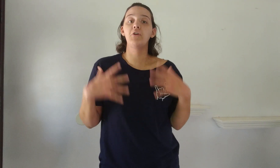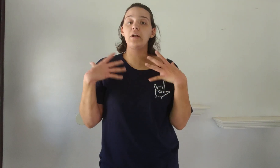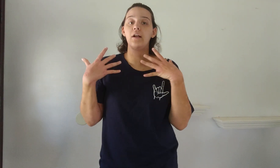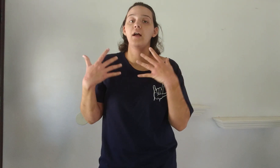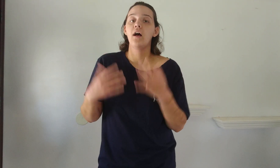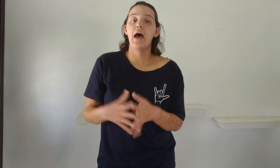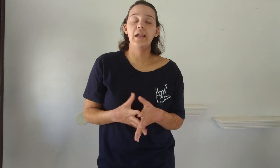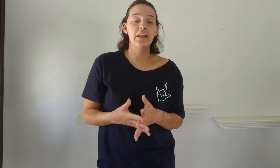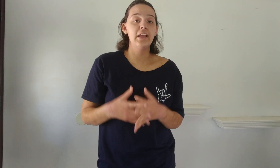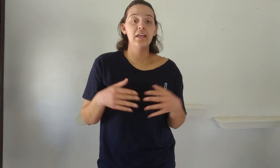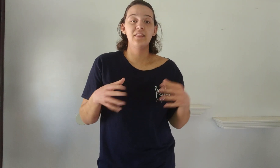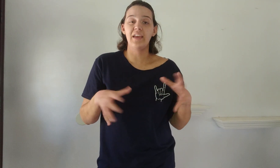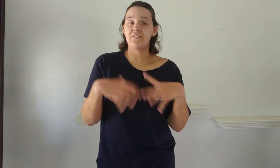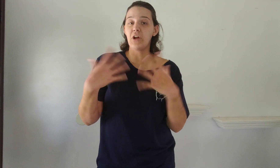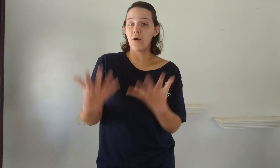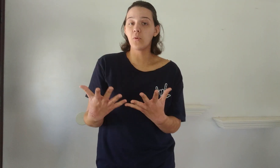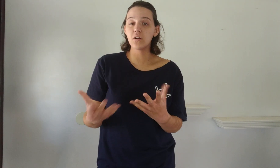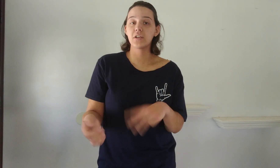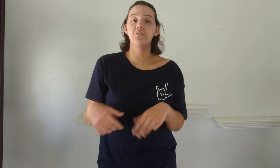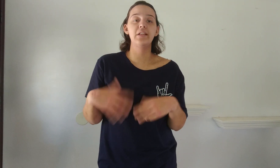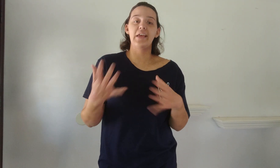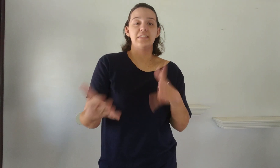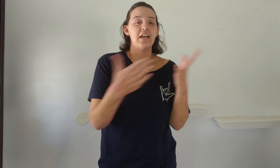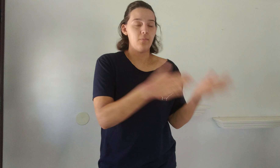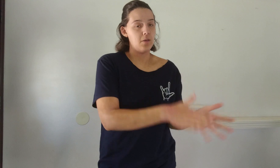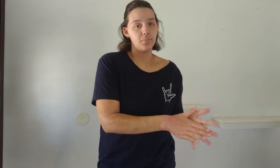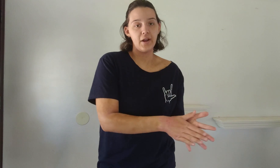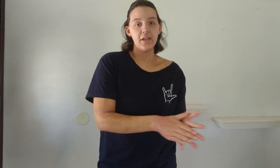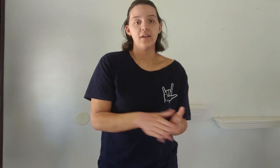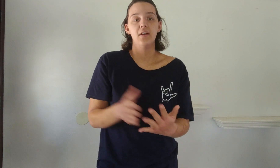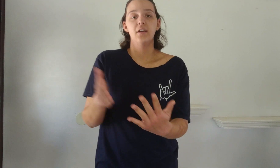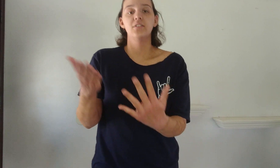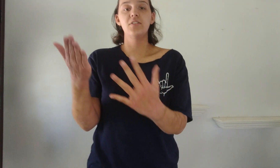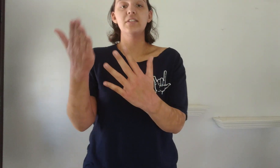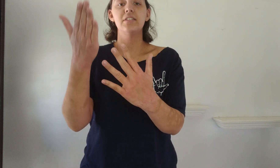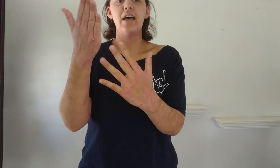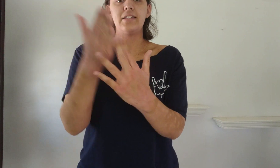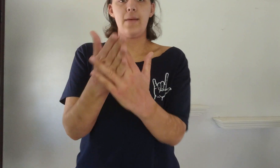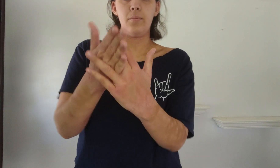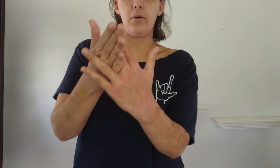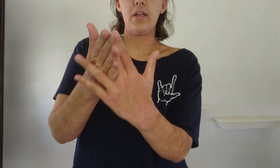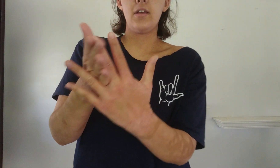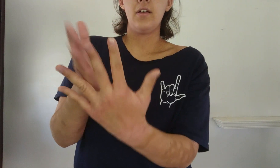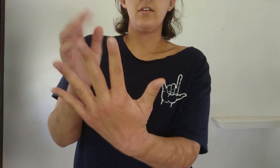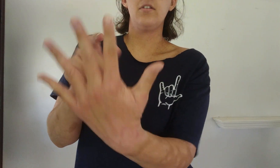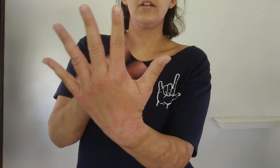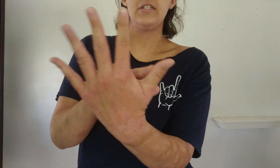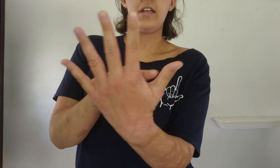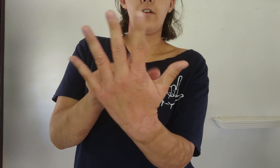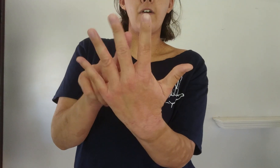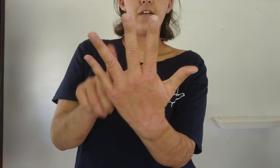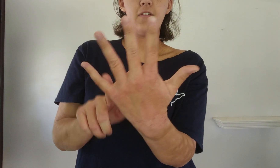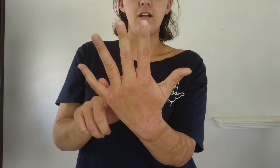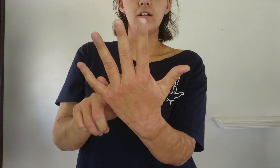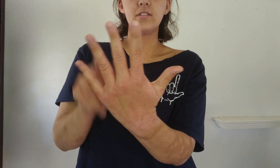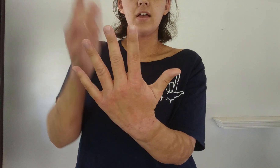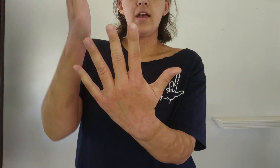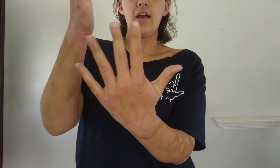you're if you're at work, you get like a 10-minute break. So this is that type of break. You're going to take your 5 fingers and you're